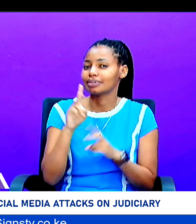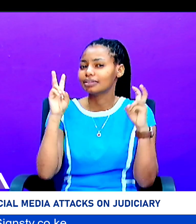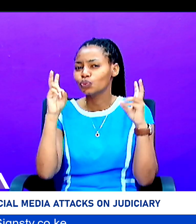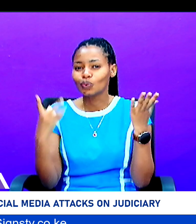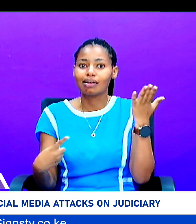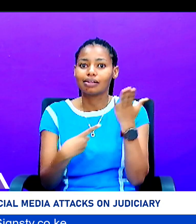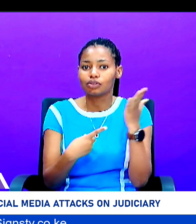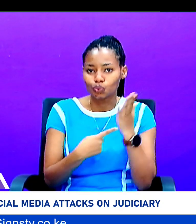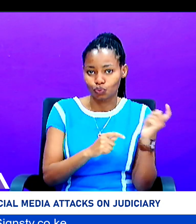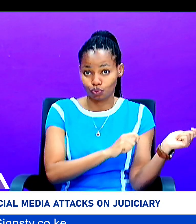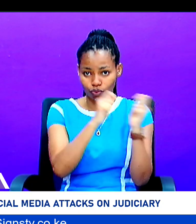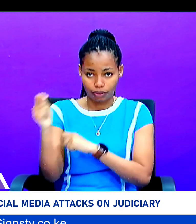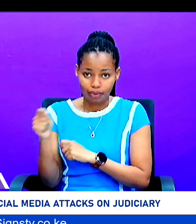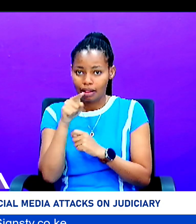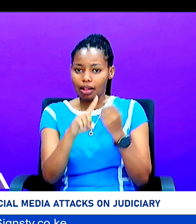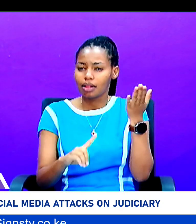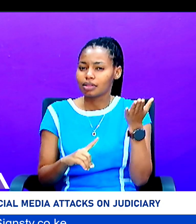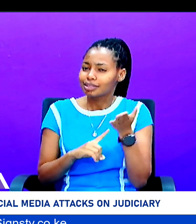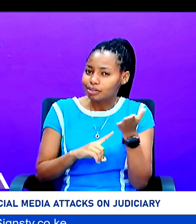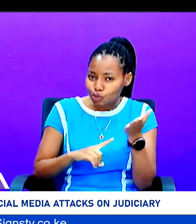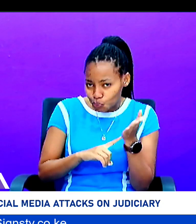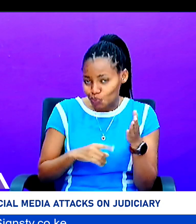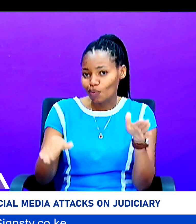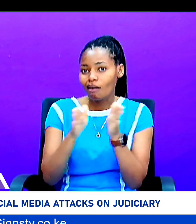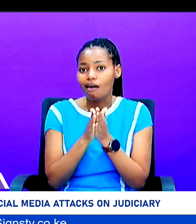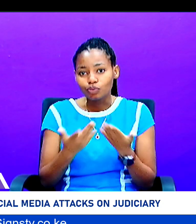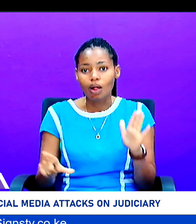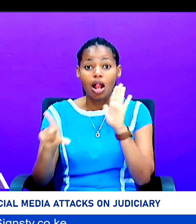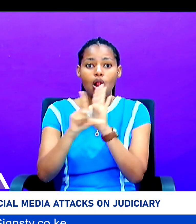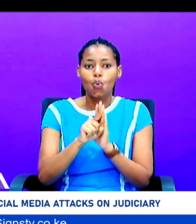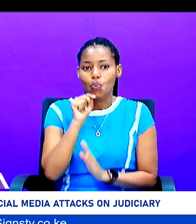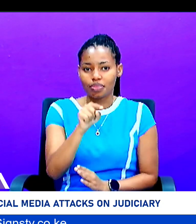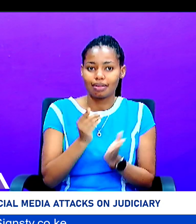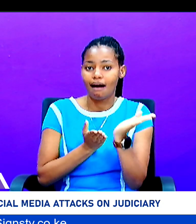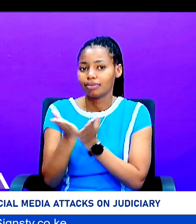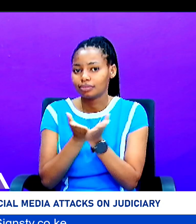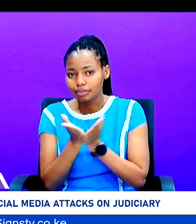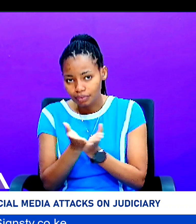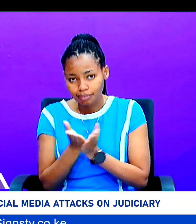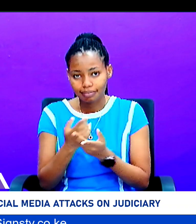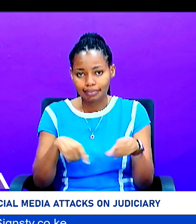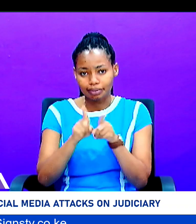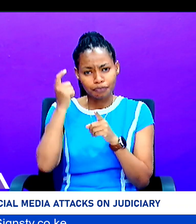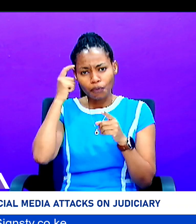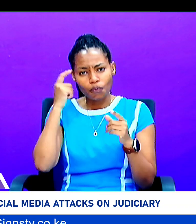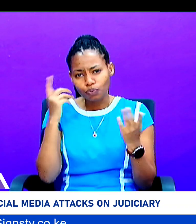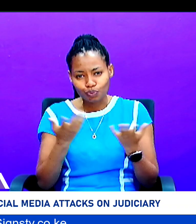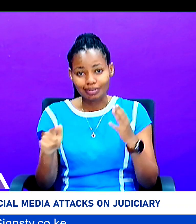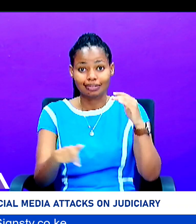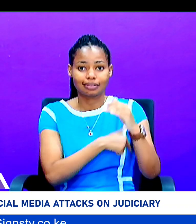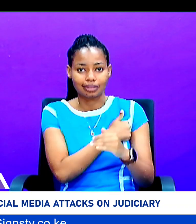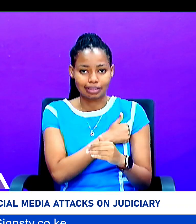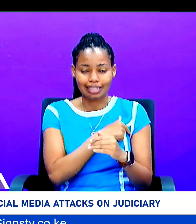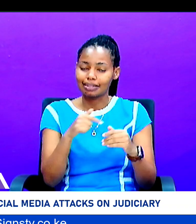The colloquium, themed Digital Transformation, Technology and the Law, served as